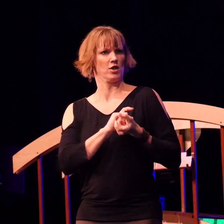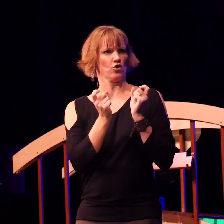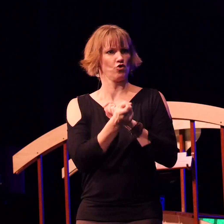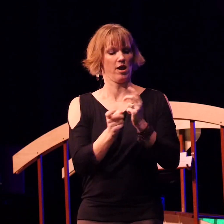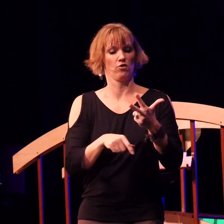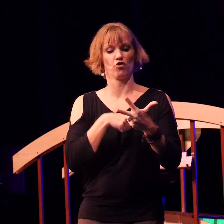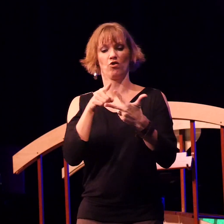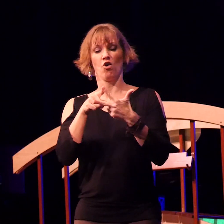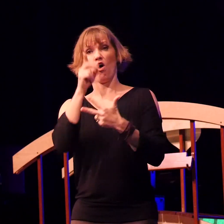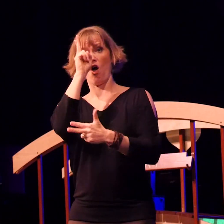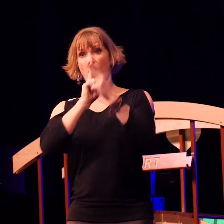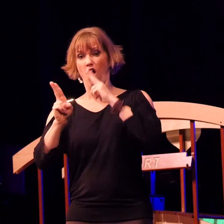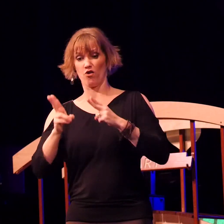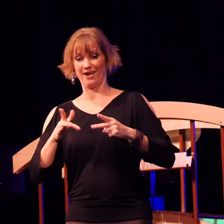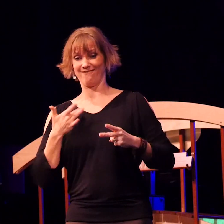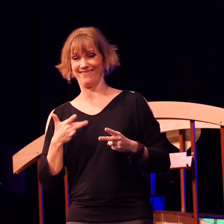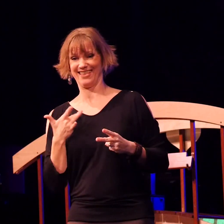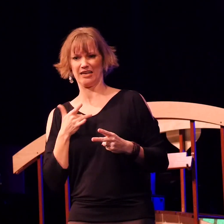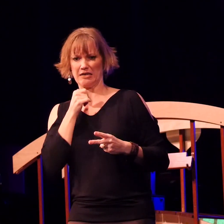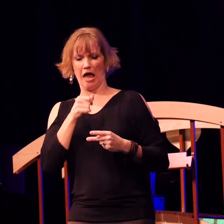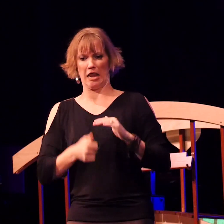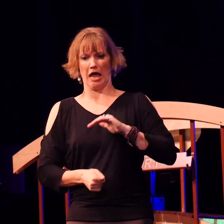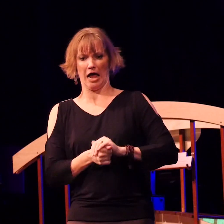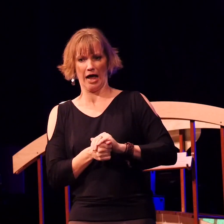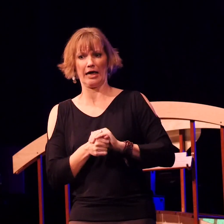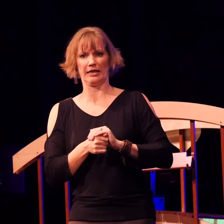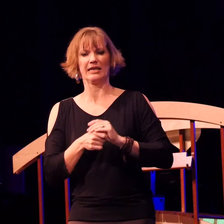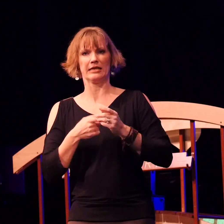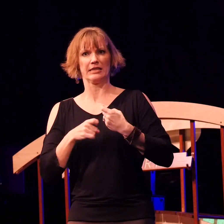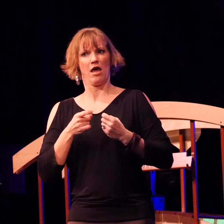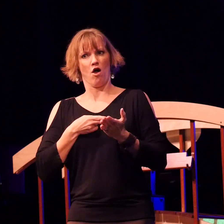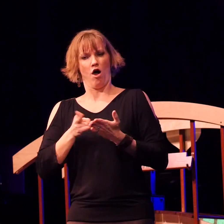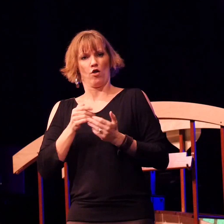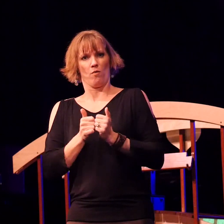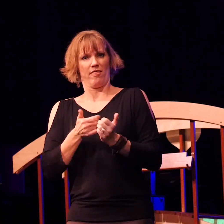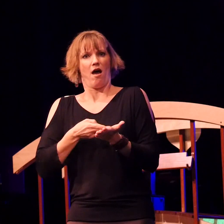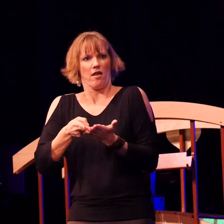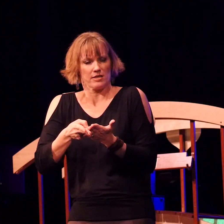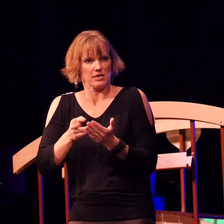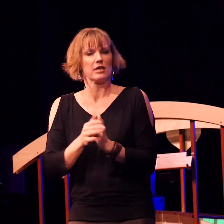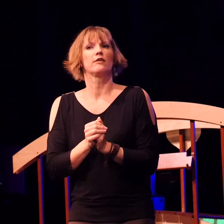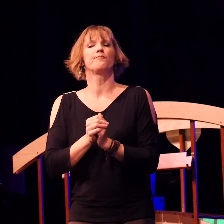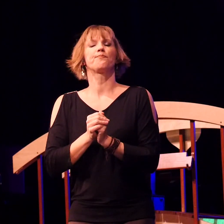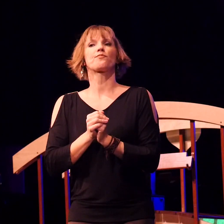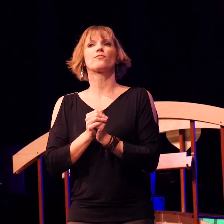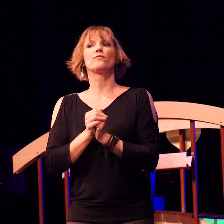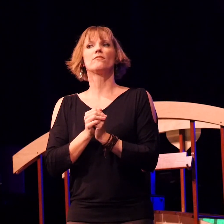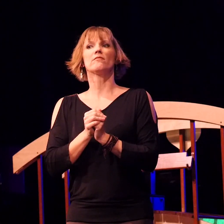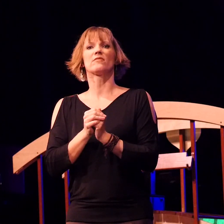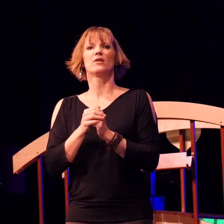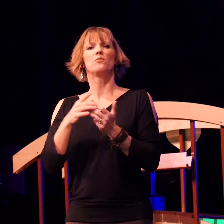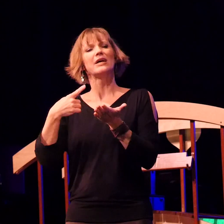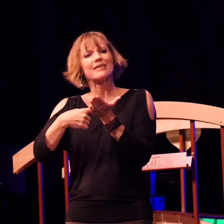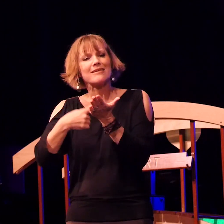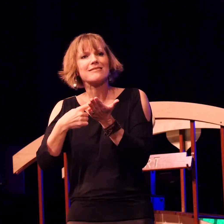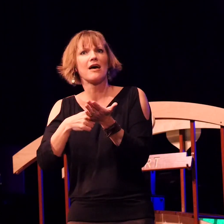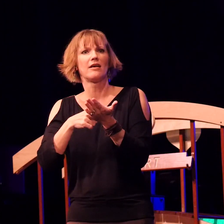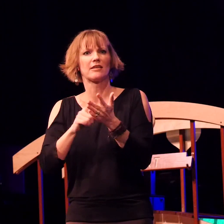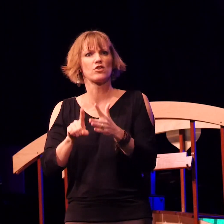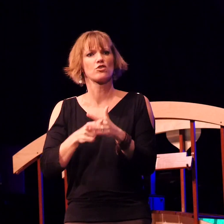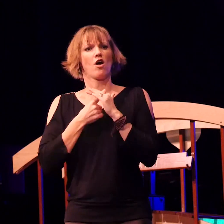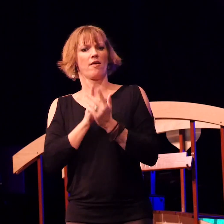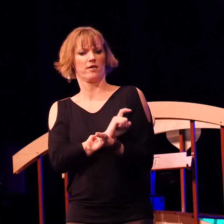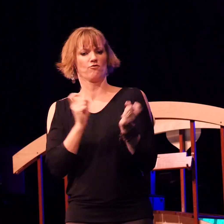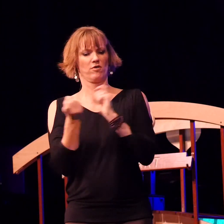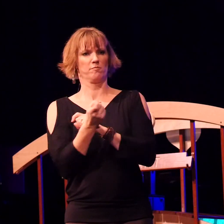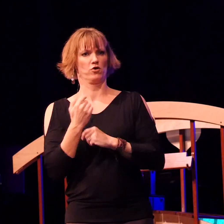then honoring feelings, not stuffing them, but honoring them with honesty. And then we talked about that we initiate the transformational process